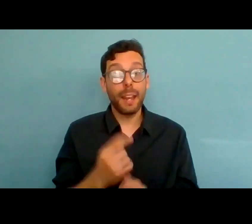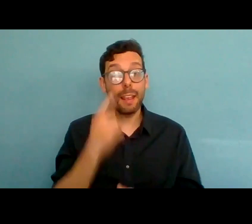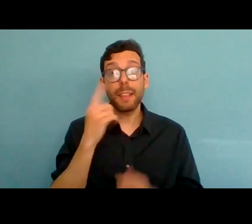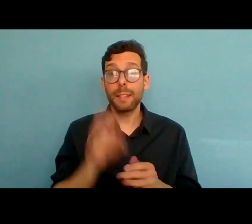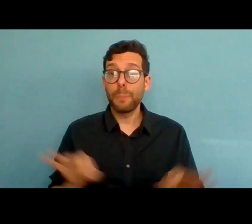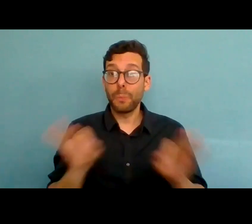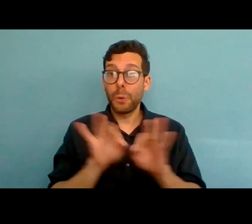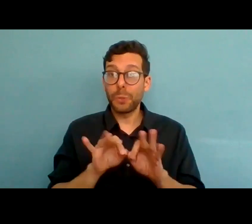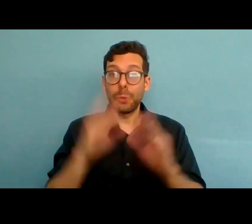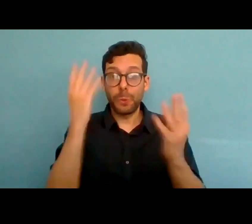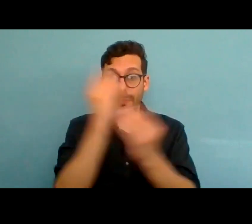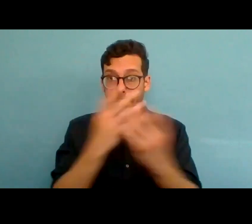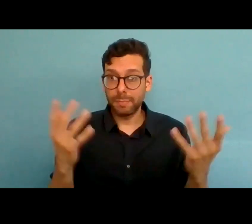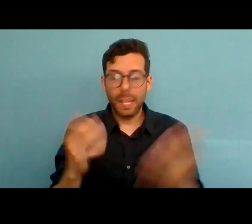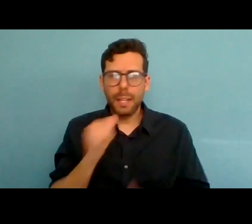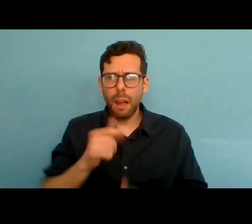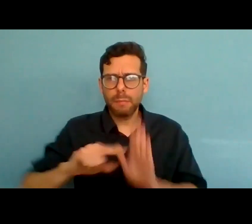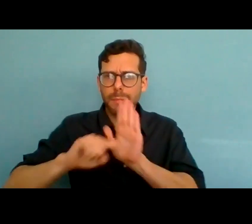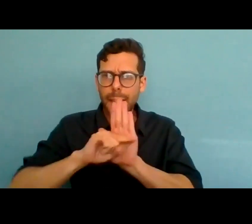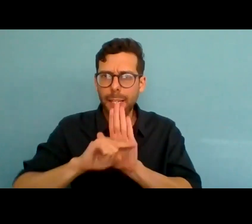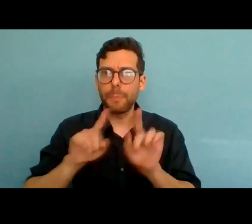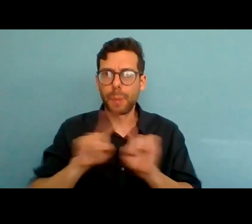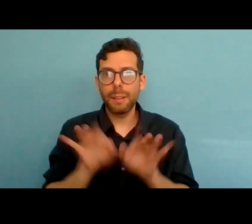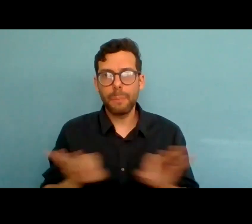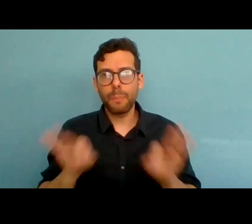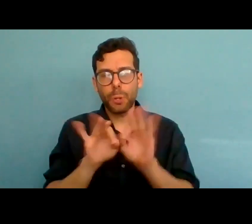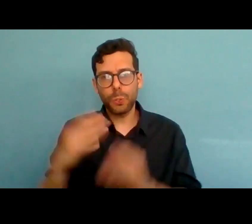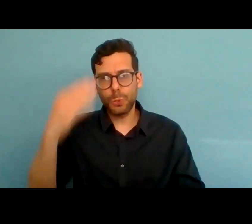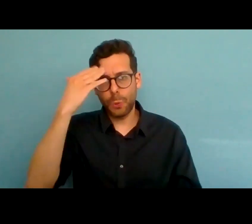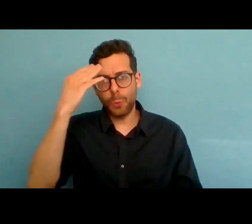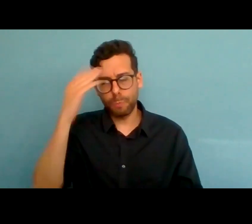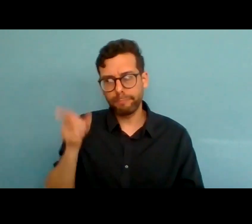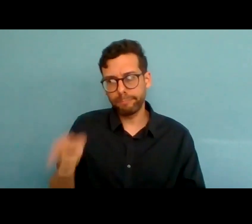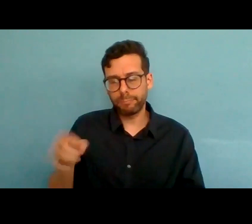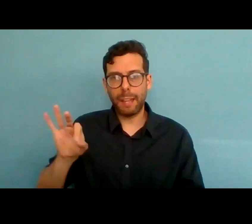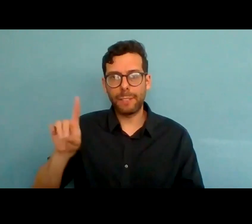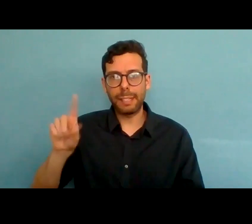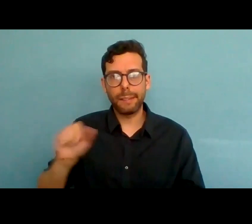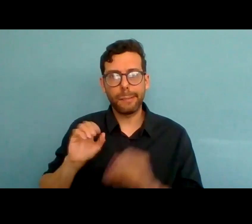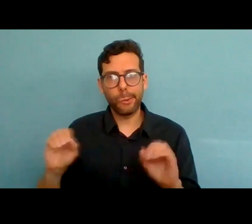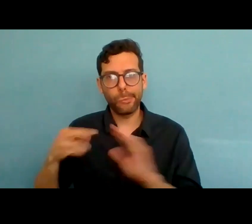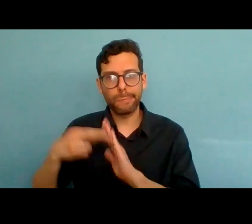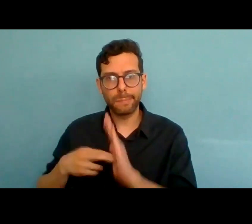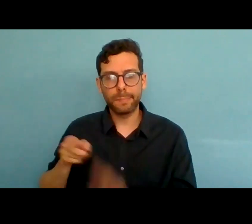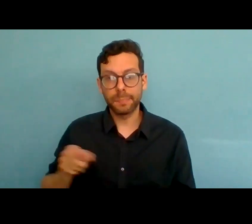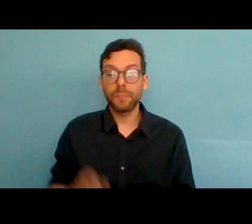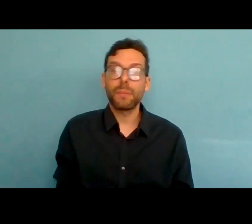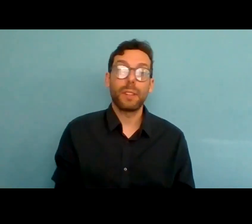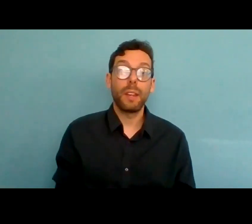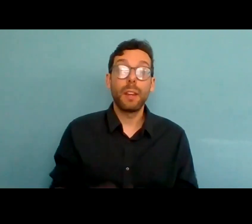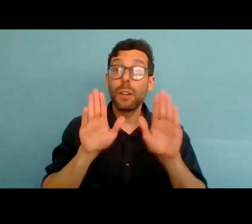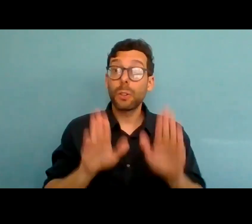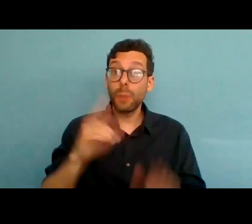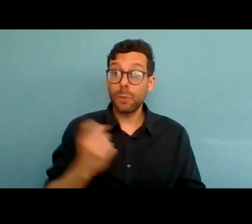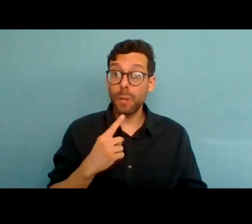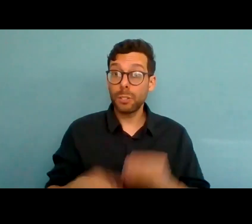about. Not necessarily a bad thing. I just think it's an important thing to know. Okay. All right. Great question coming in about melatonin. So